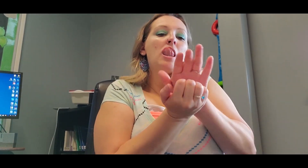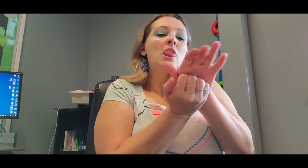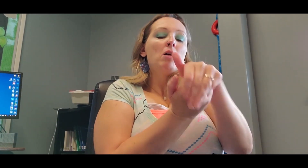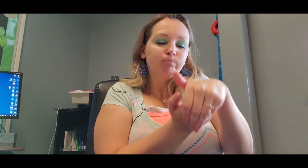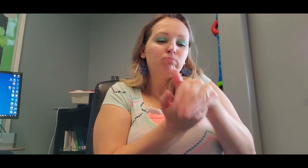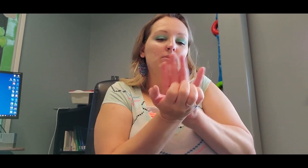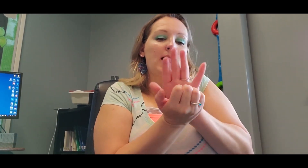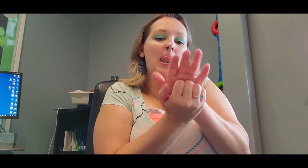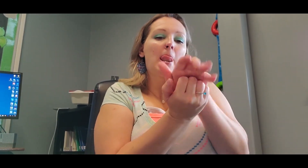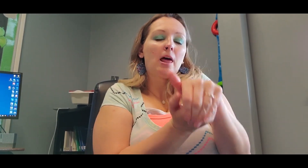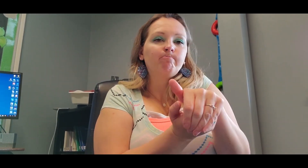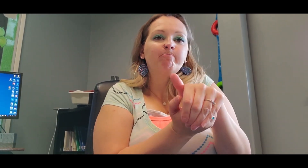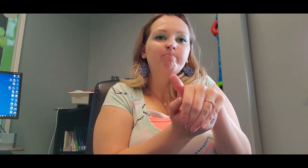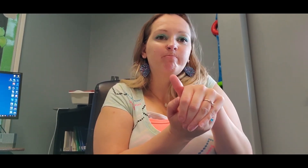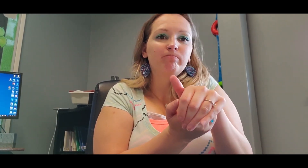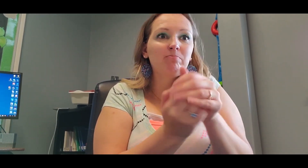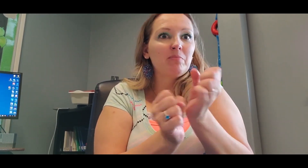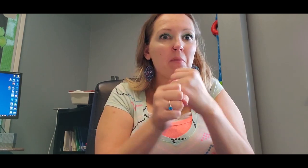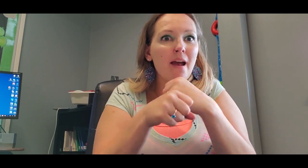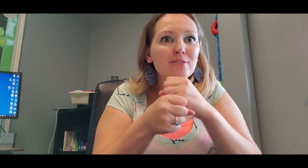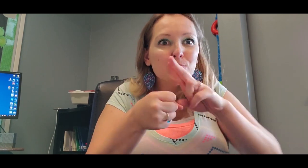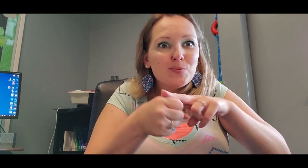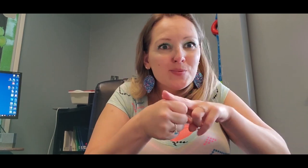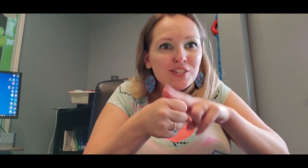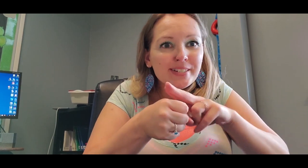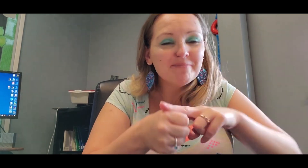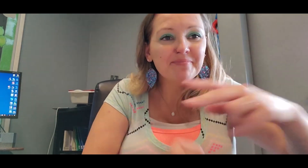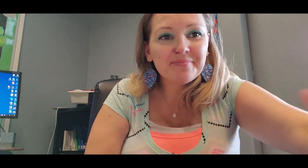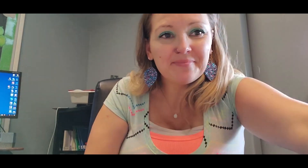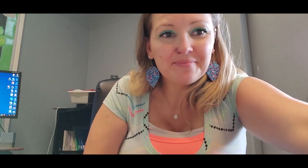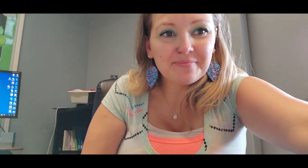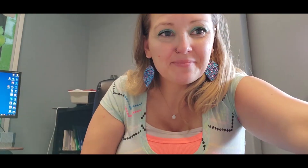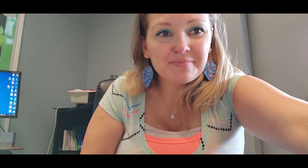He rolls everything over on top of itself, and then he has sushi.